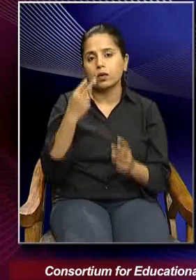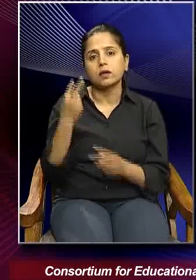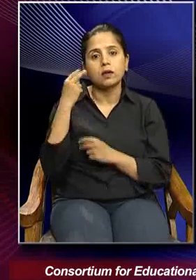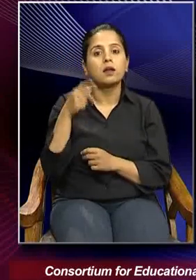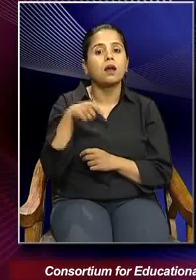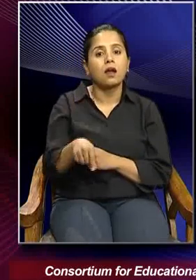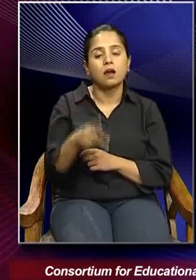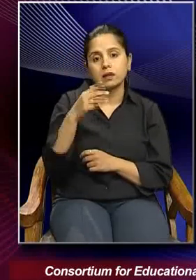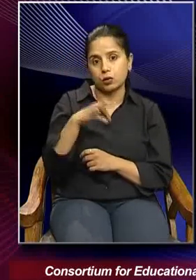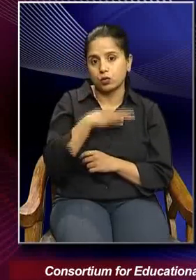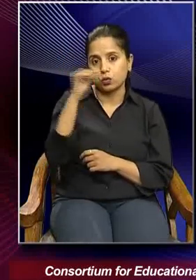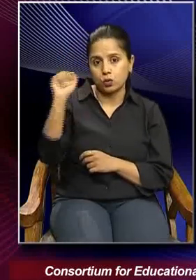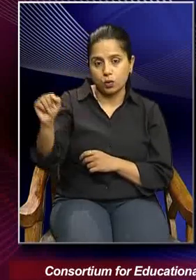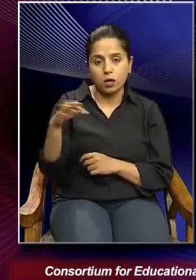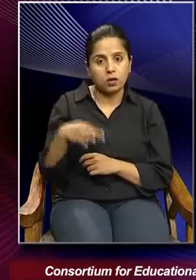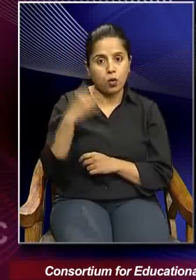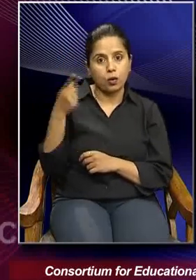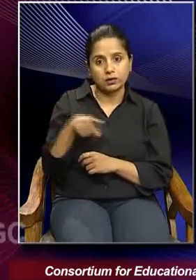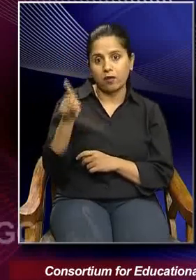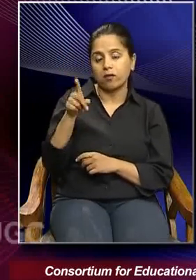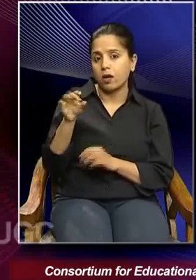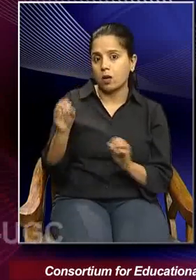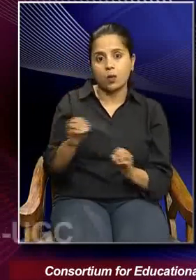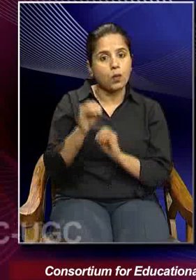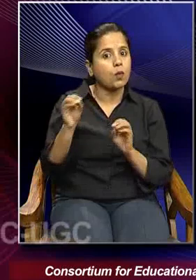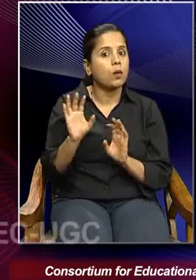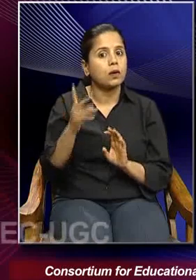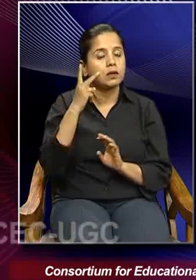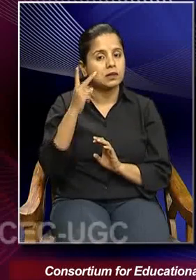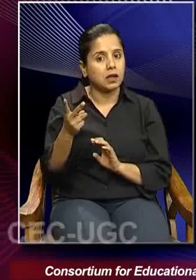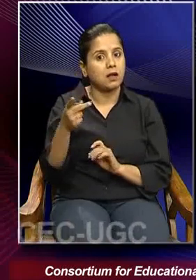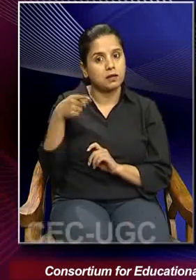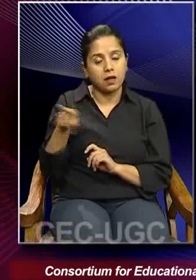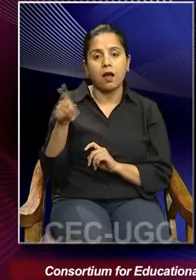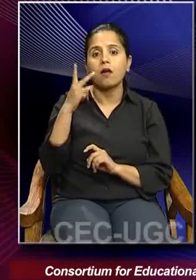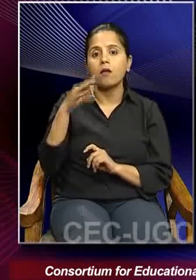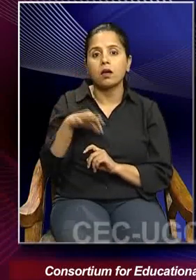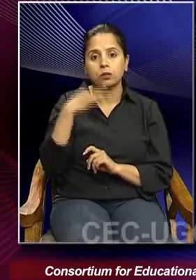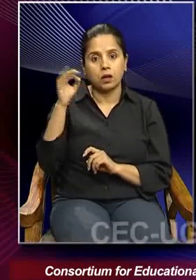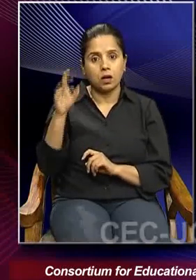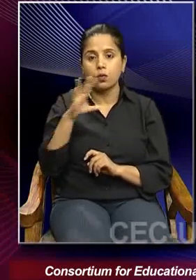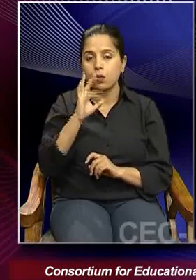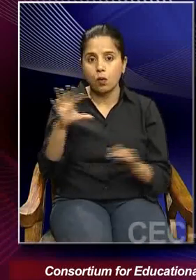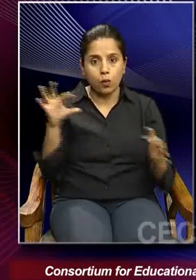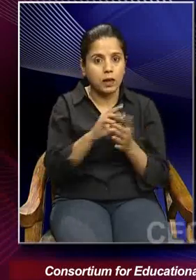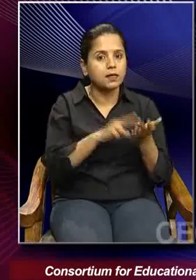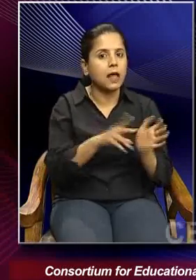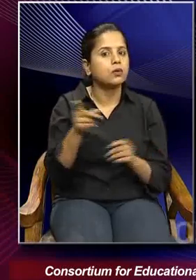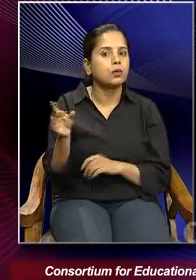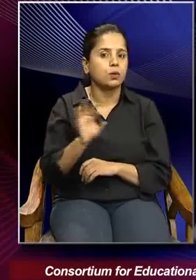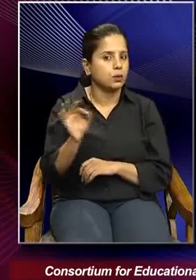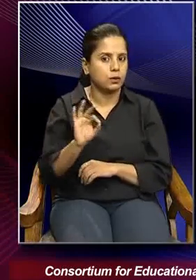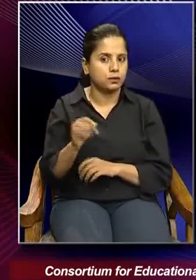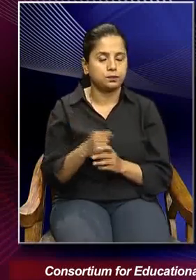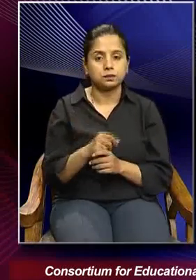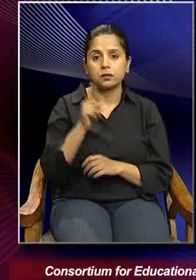the Buddhi, and not the Purush himself which is having a real contact with the Prakriti.